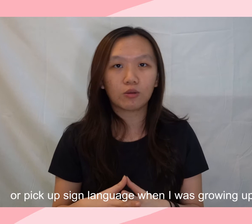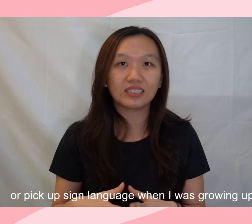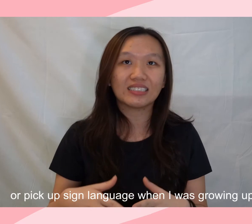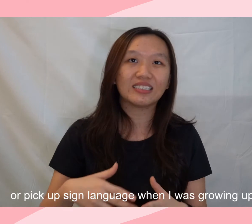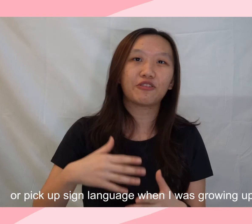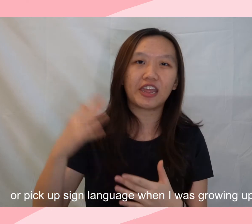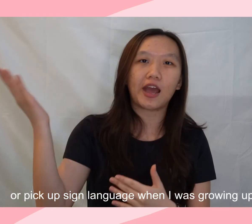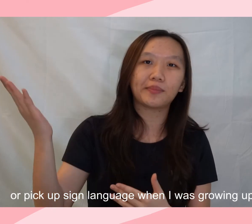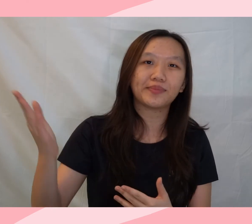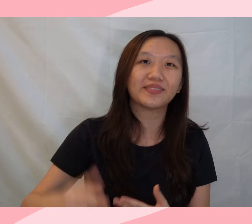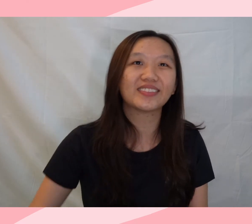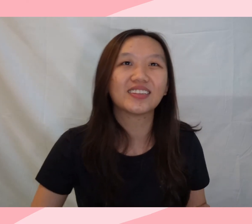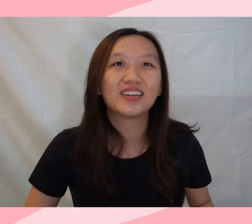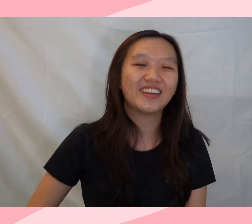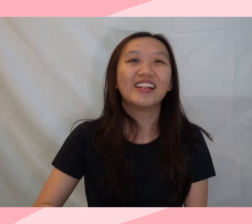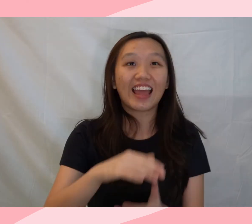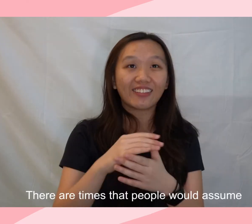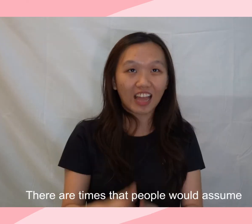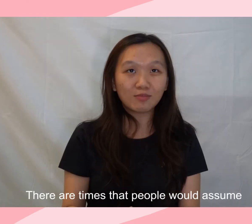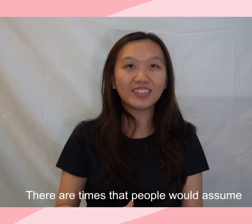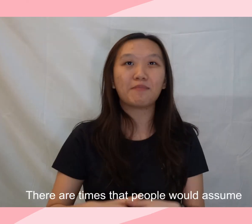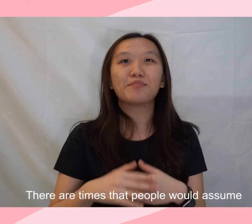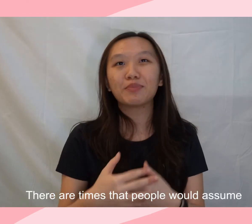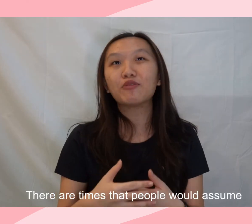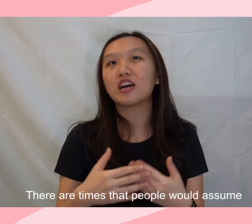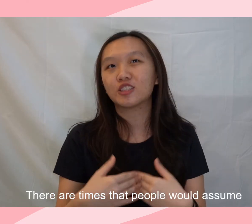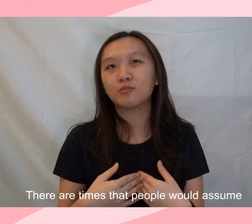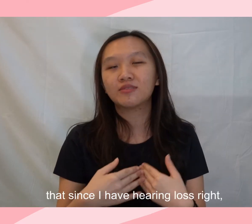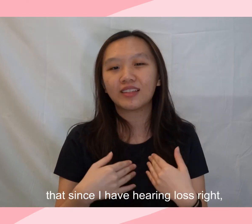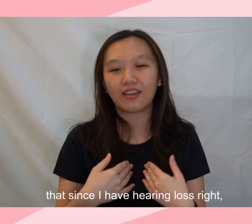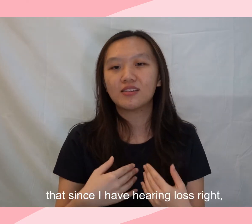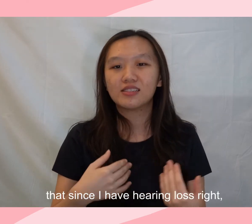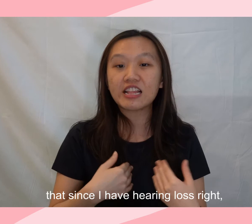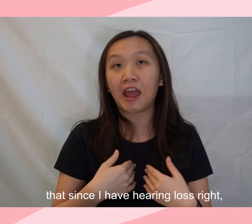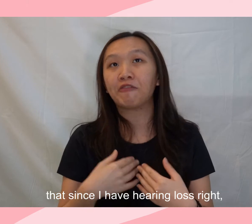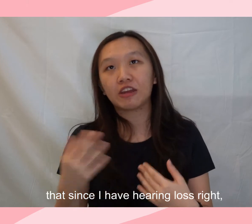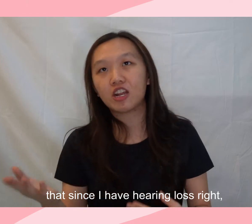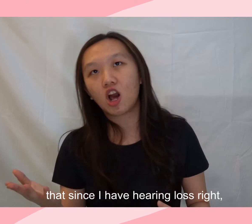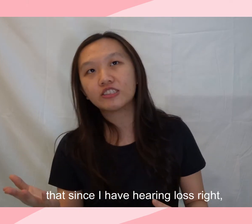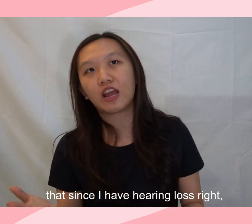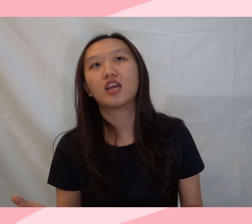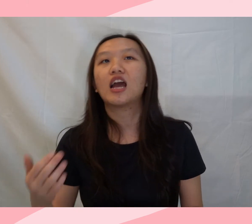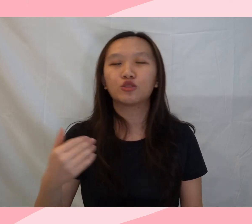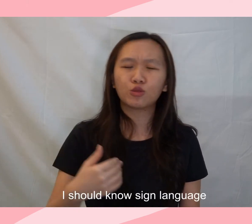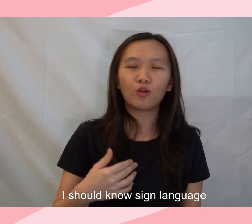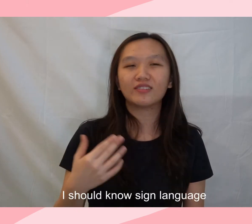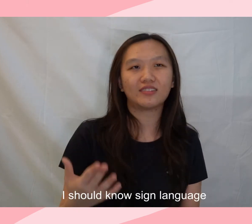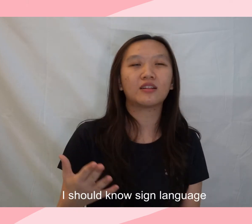was growing up. There are times that people will assume that since I have hearing loss, right, I should know